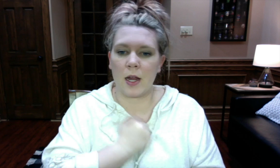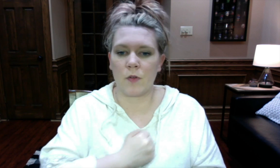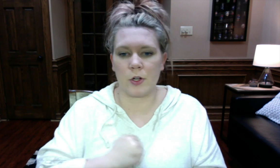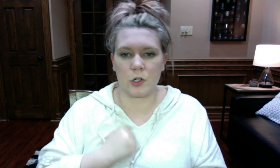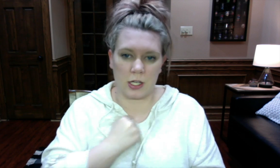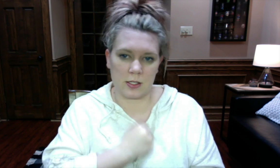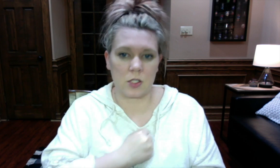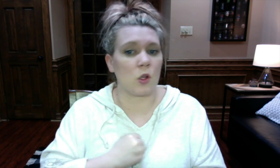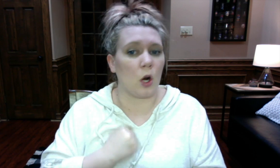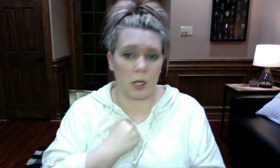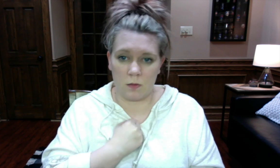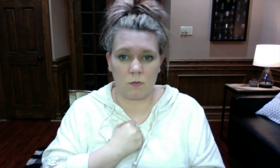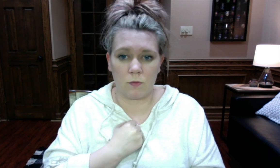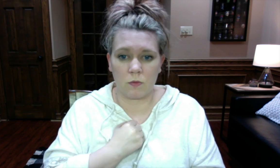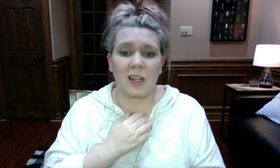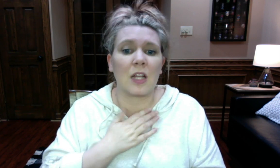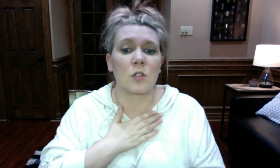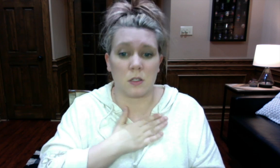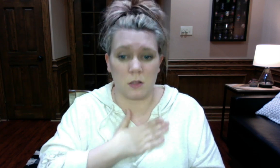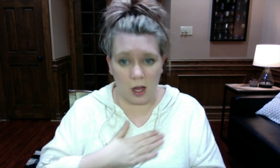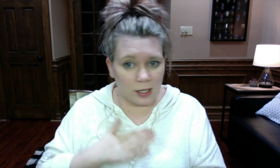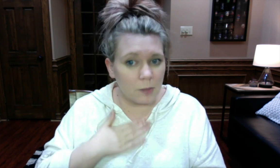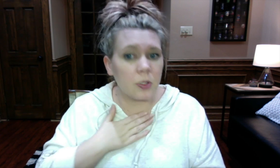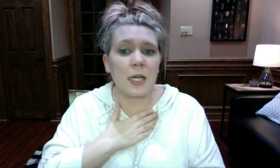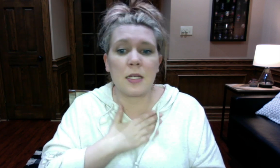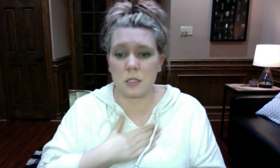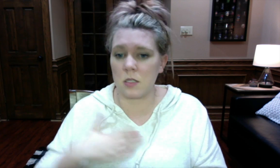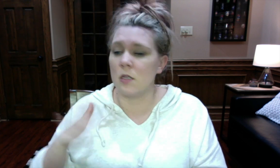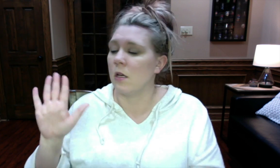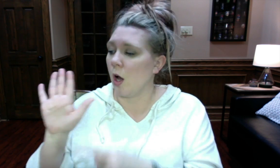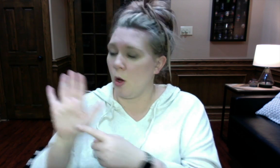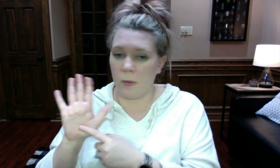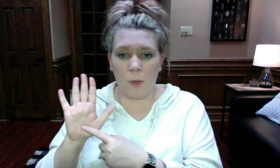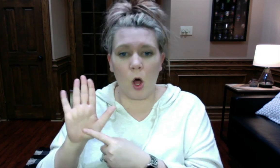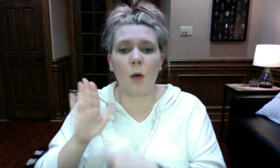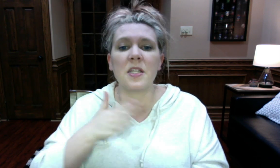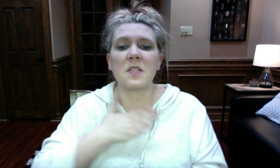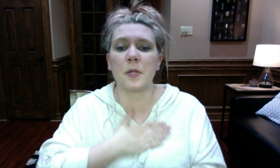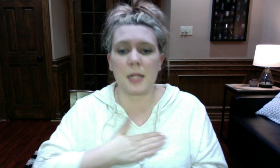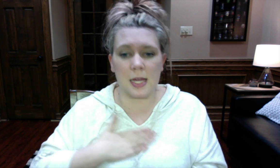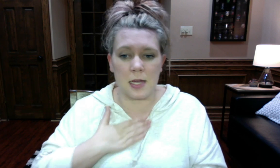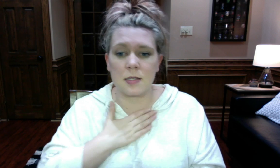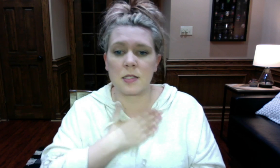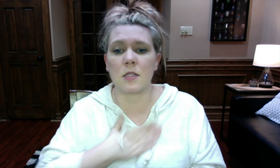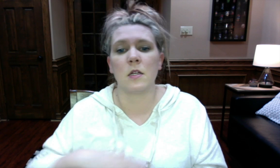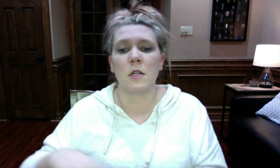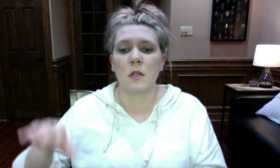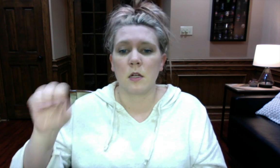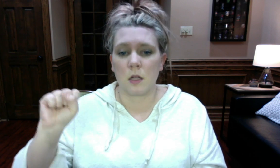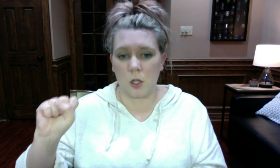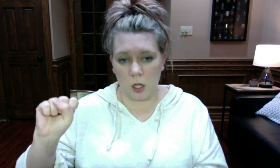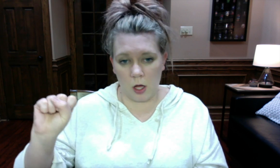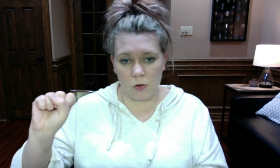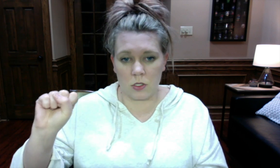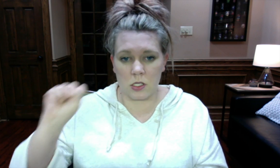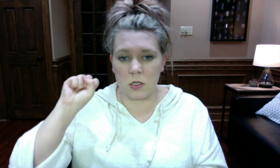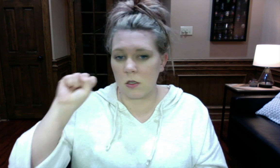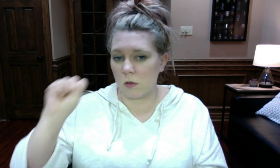your chest. Sorry. And it looks a lot like please. Open palm is please. Close with an